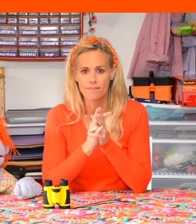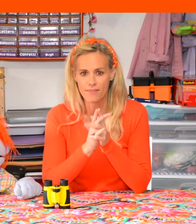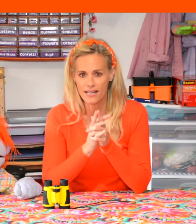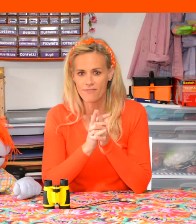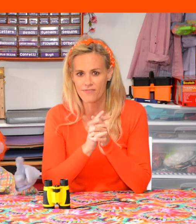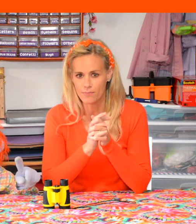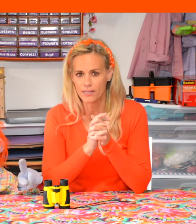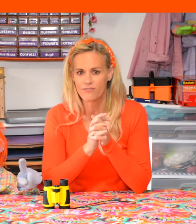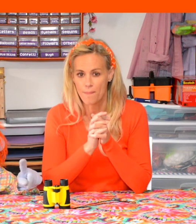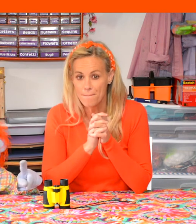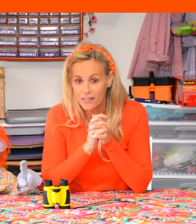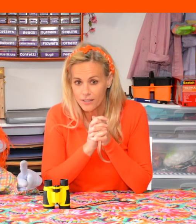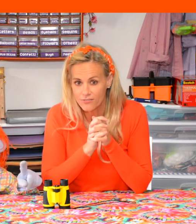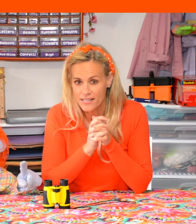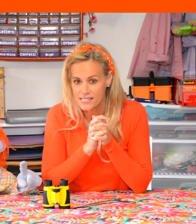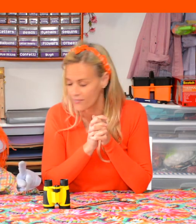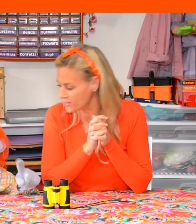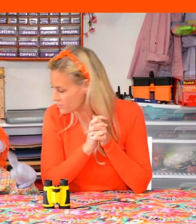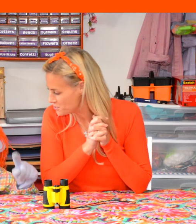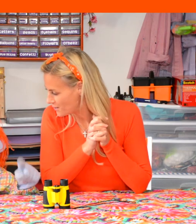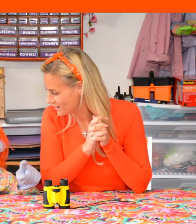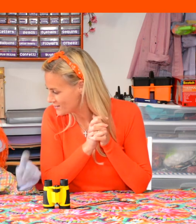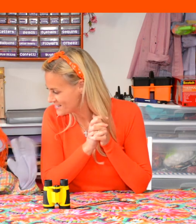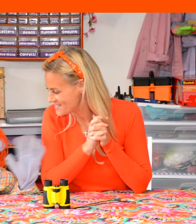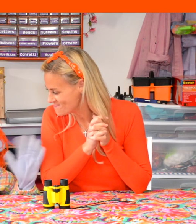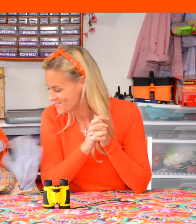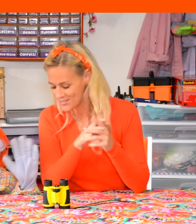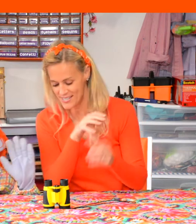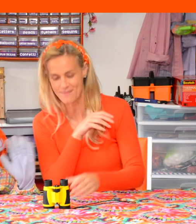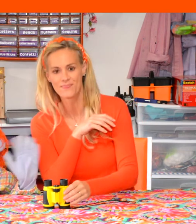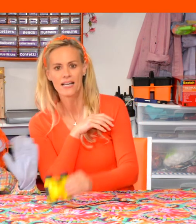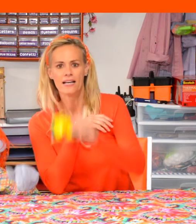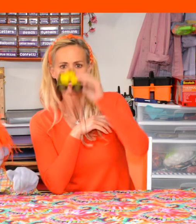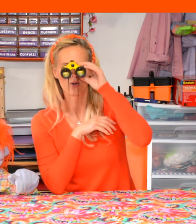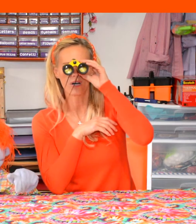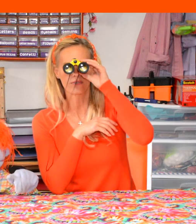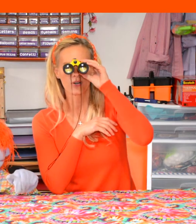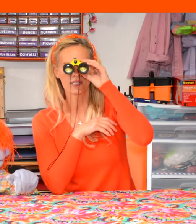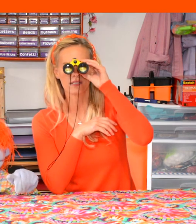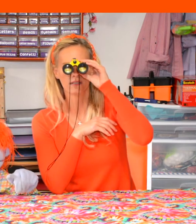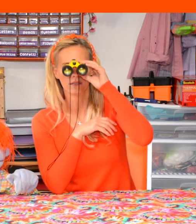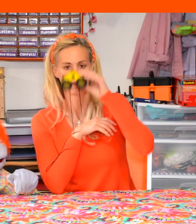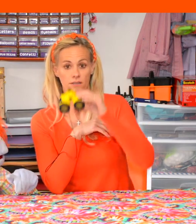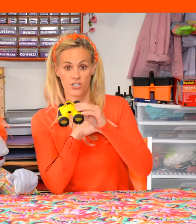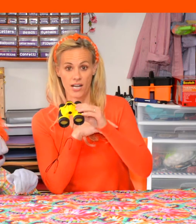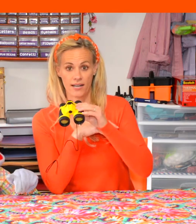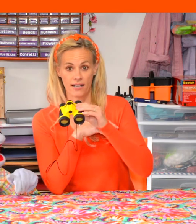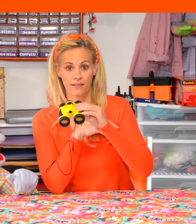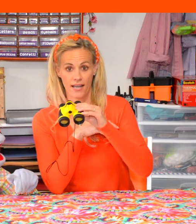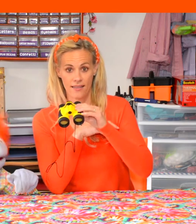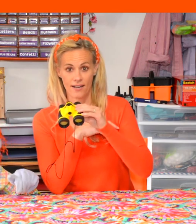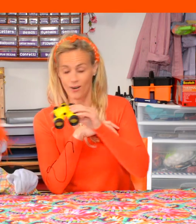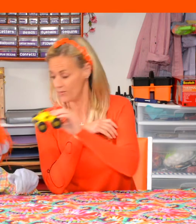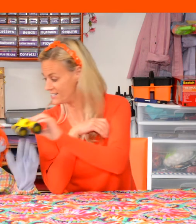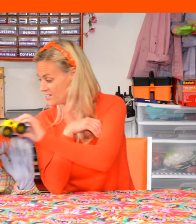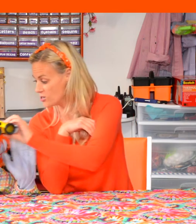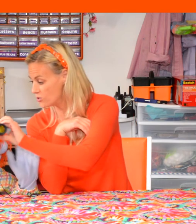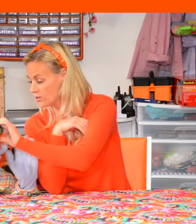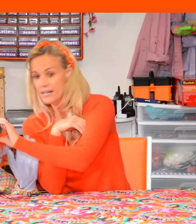many familiar faces out there, don't you, Paulie? You see them? You see them. So, of course, Gianni. Hey there. We see you. We